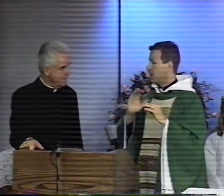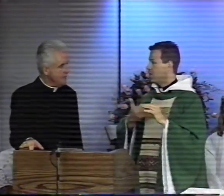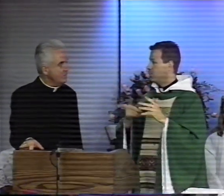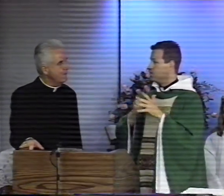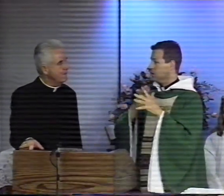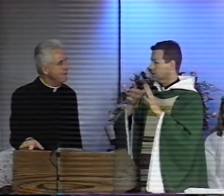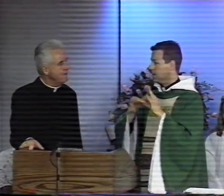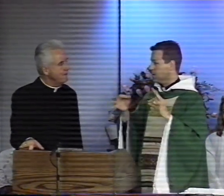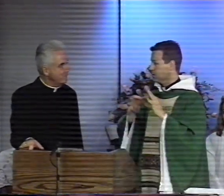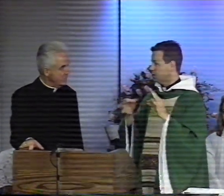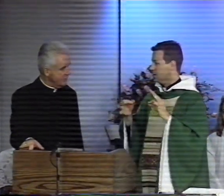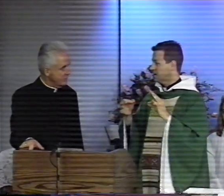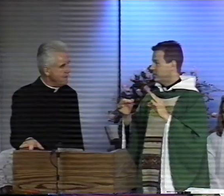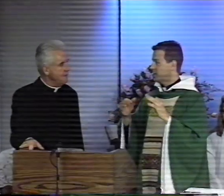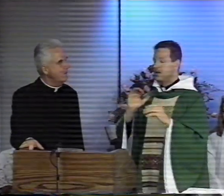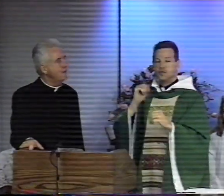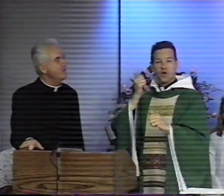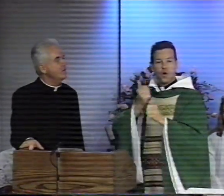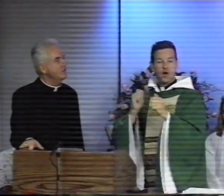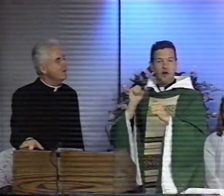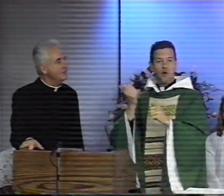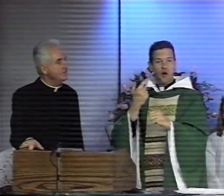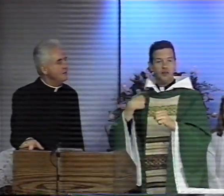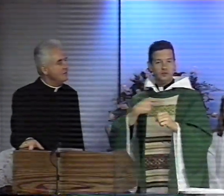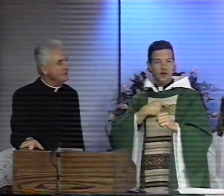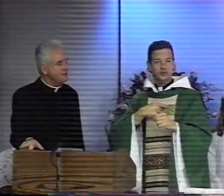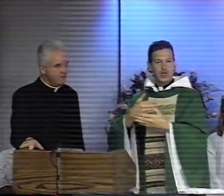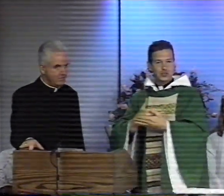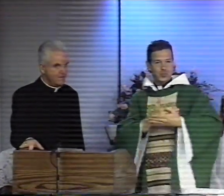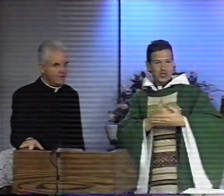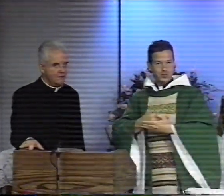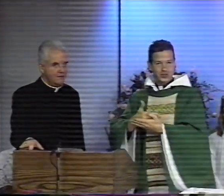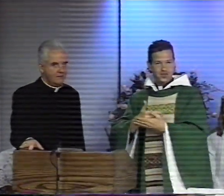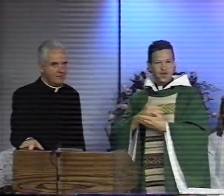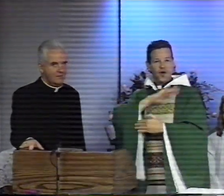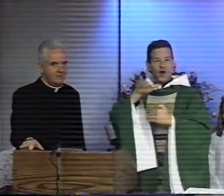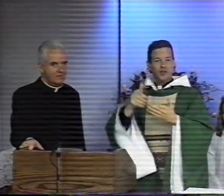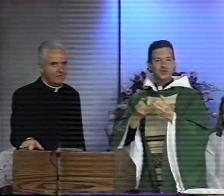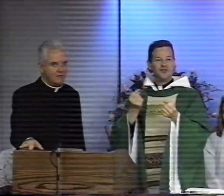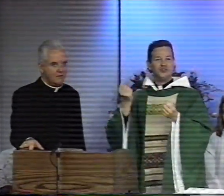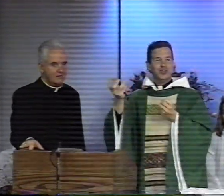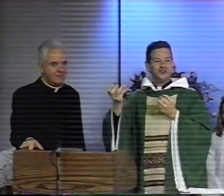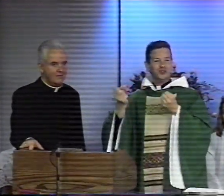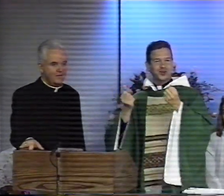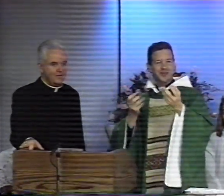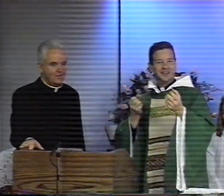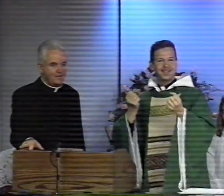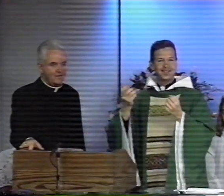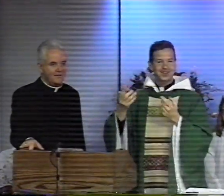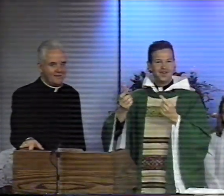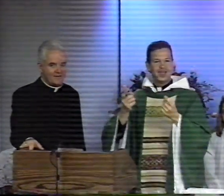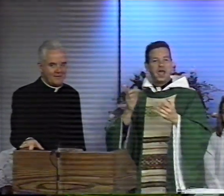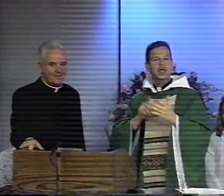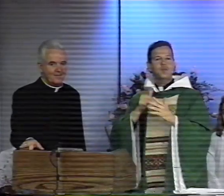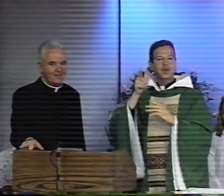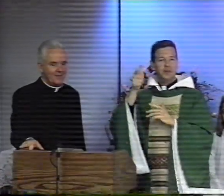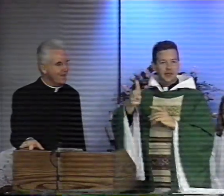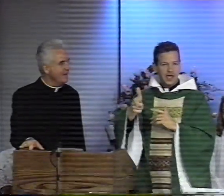our first language because all of us, as babies, all of us gesture. You know? And then maybe later